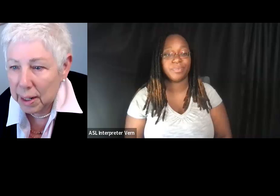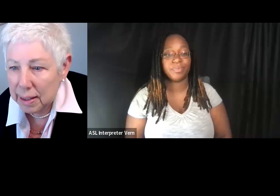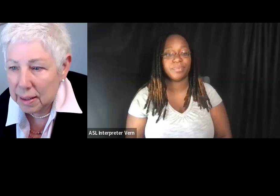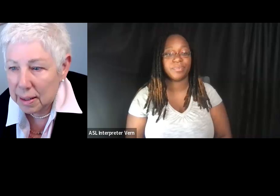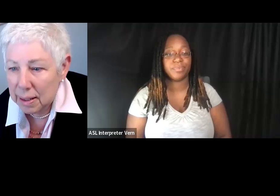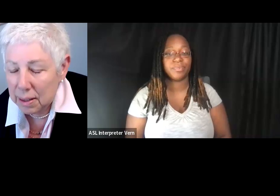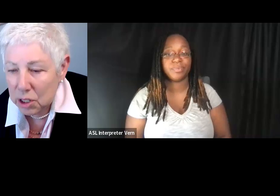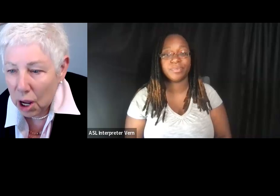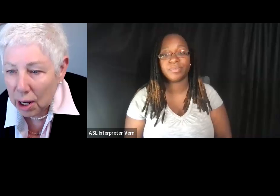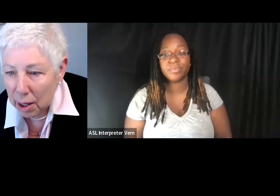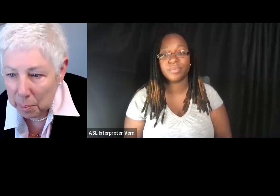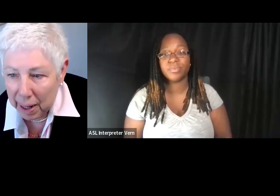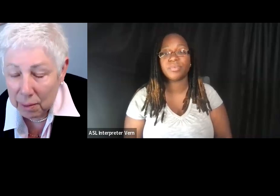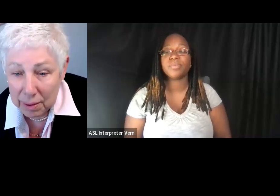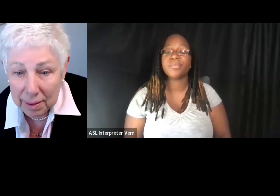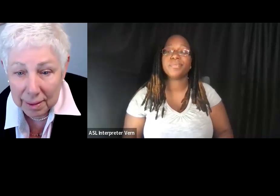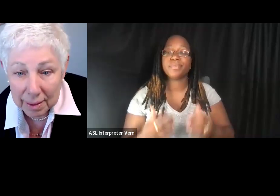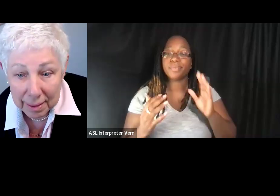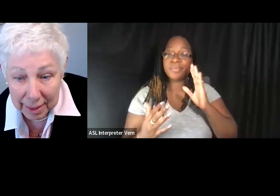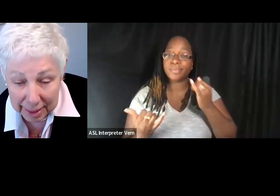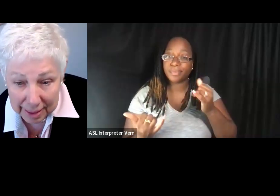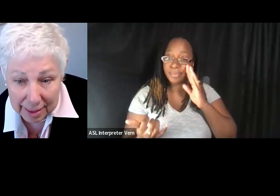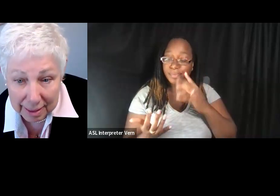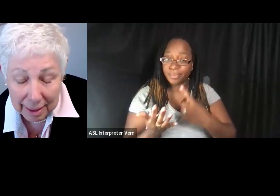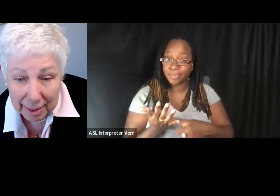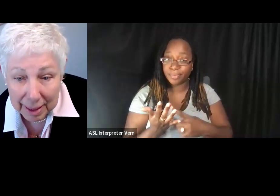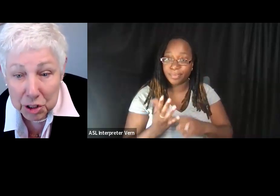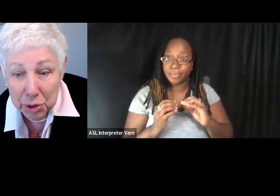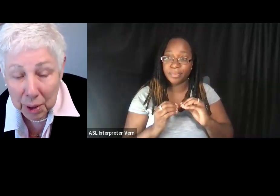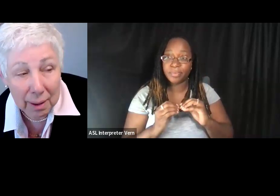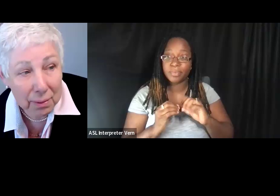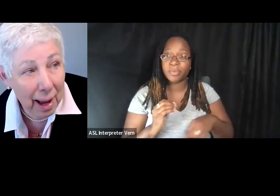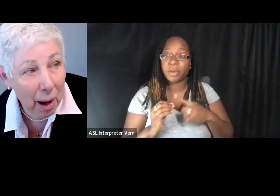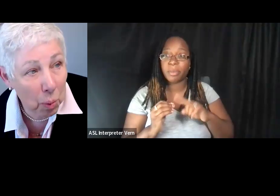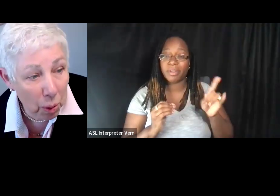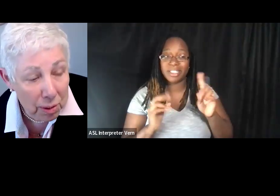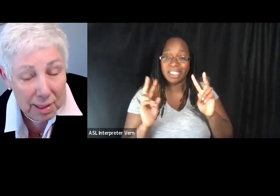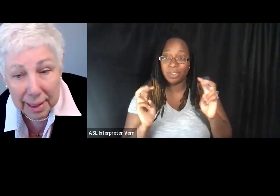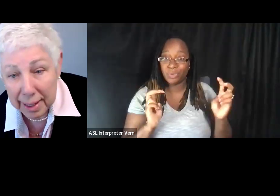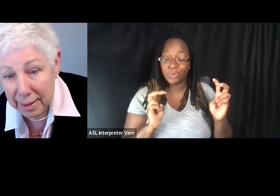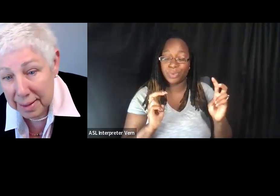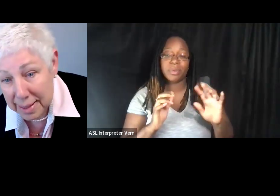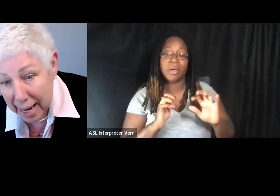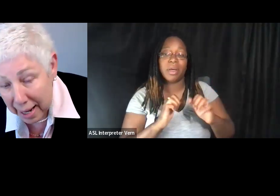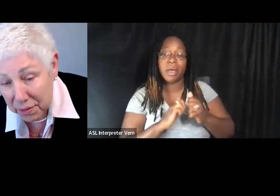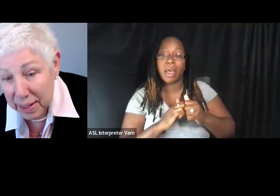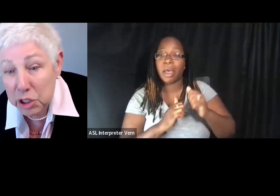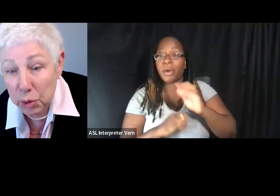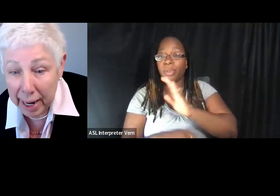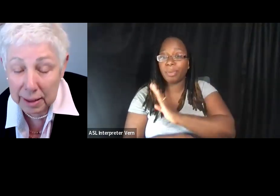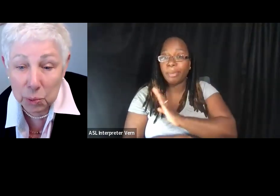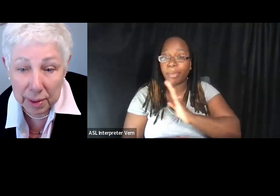So we're going to talk about this issue of how boards and